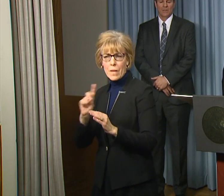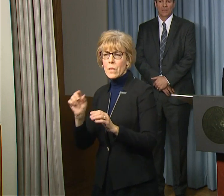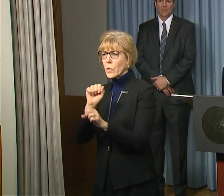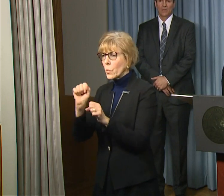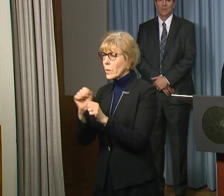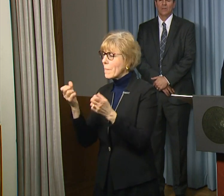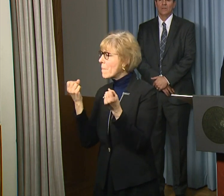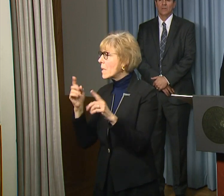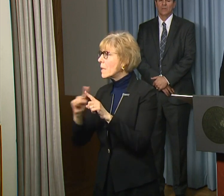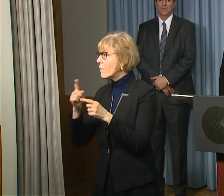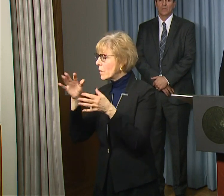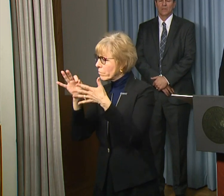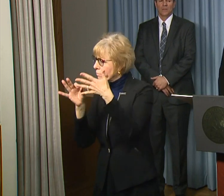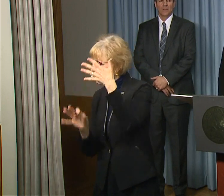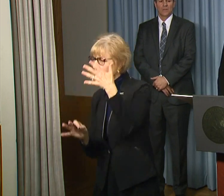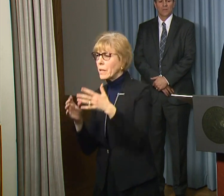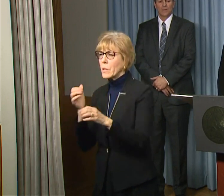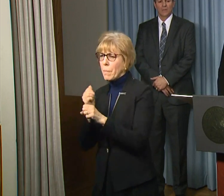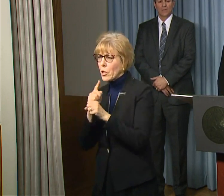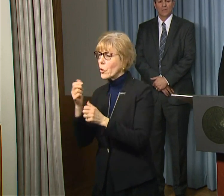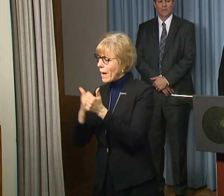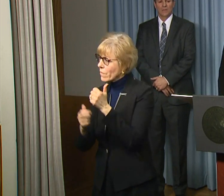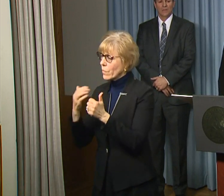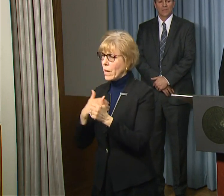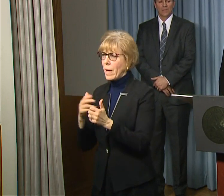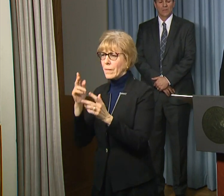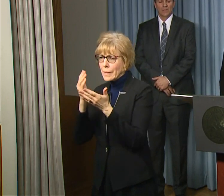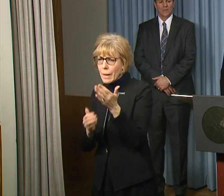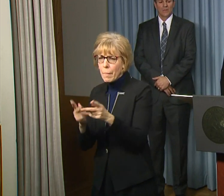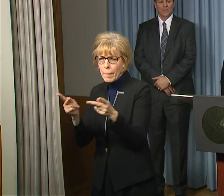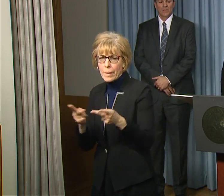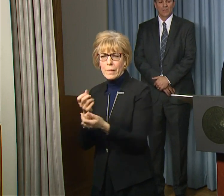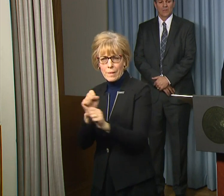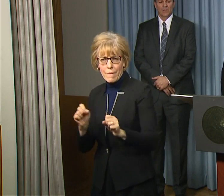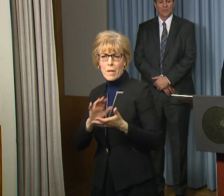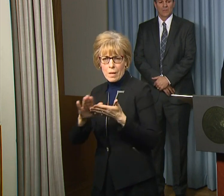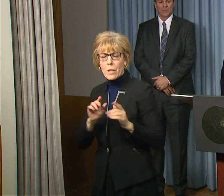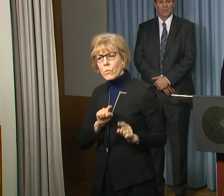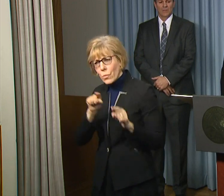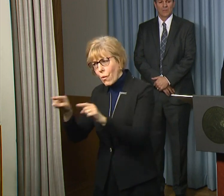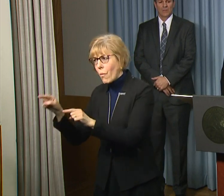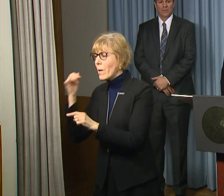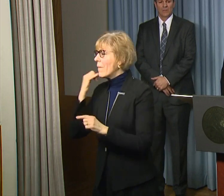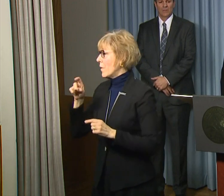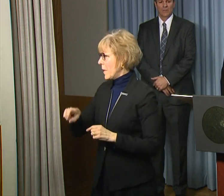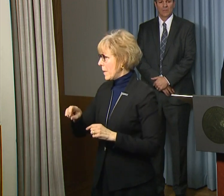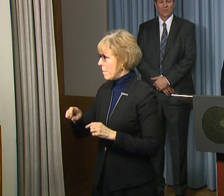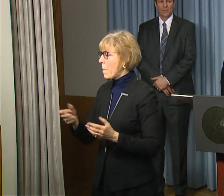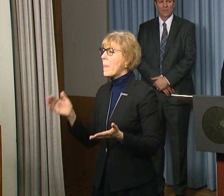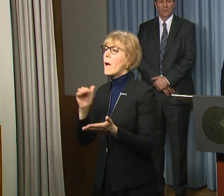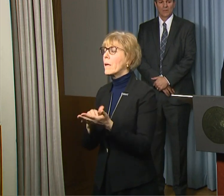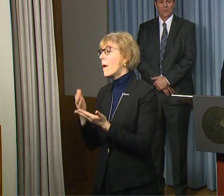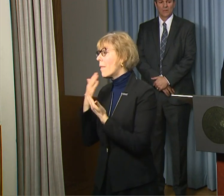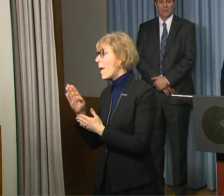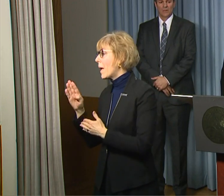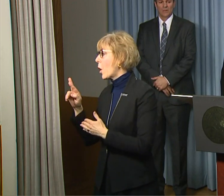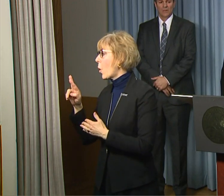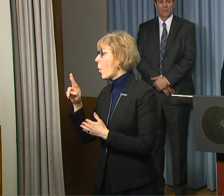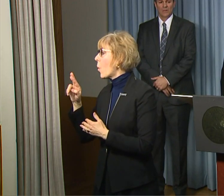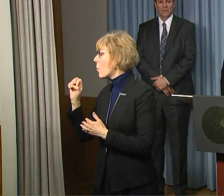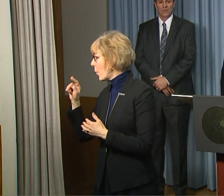to ensure that everyone has someplace safe and clean to go if they need it. Again, I want to thank Britta Fisher and her team